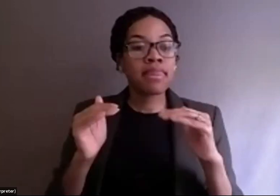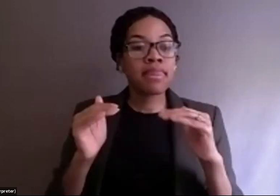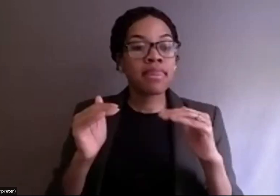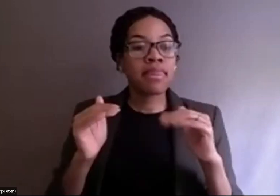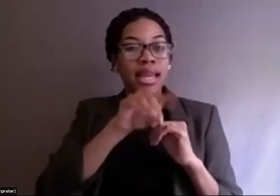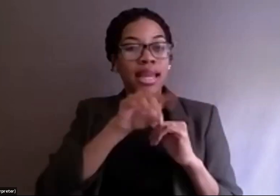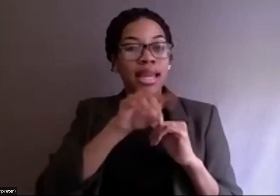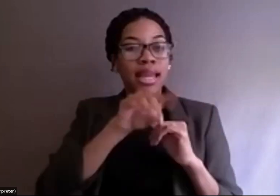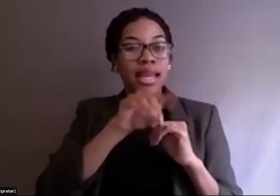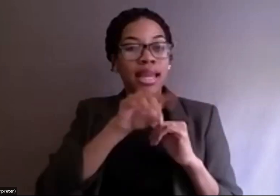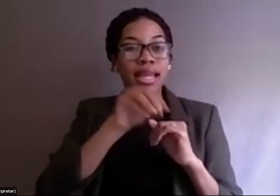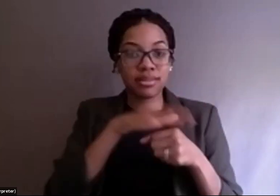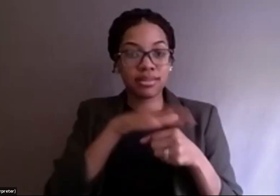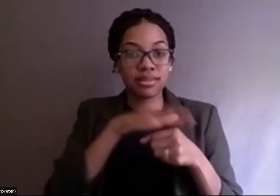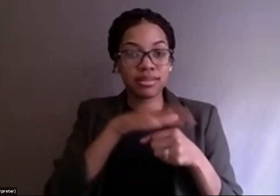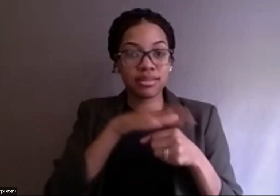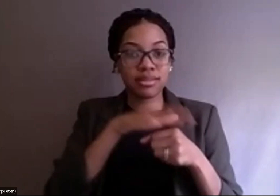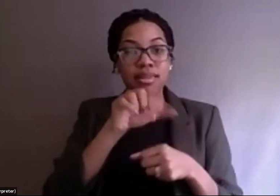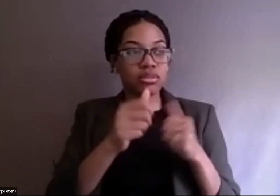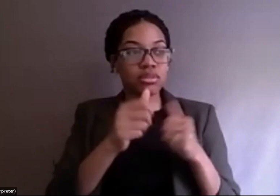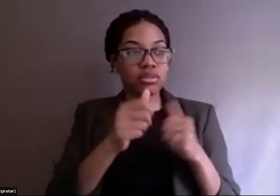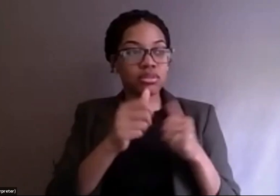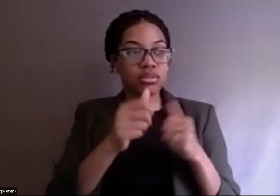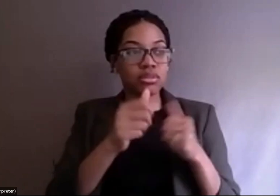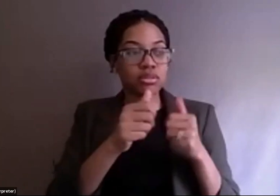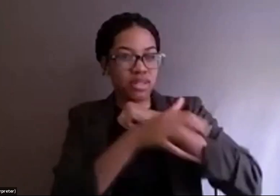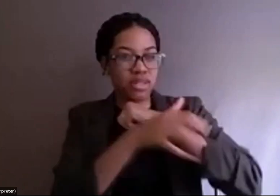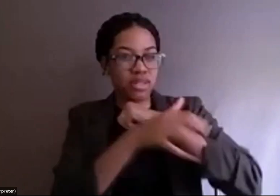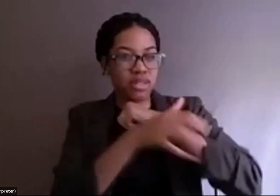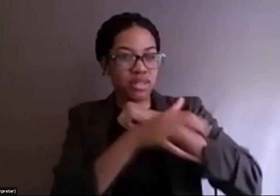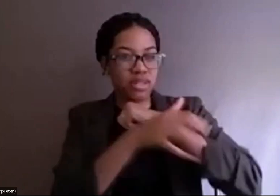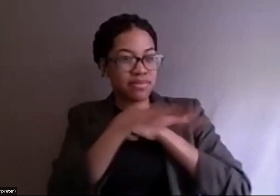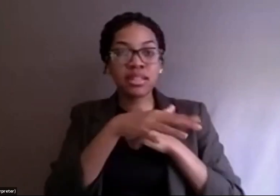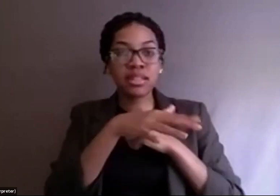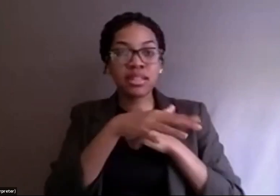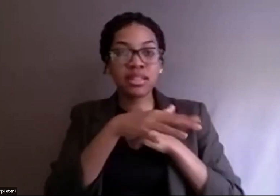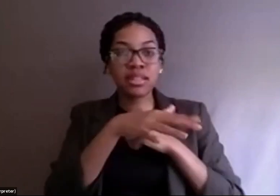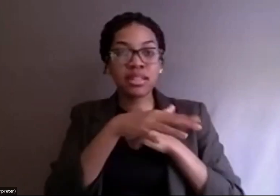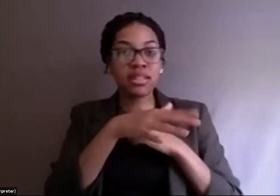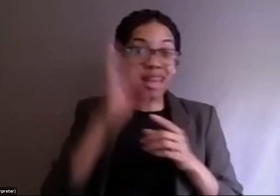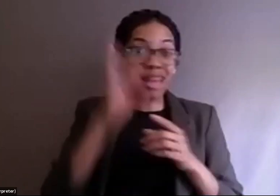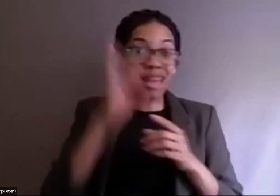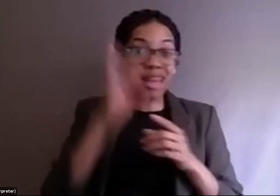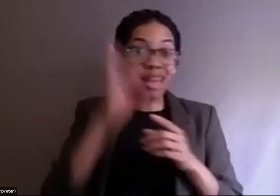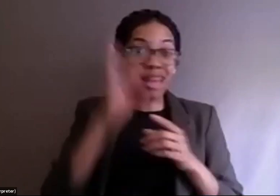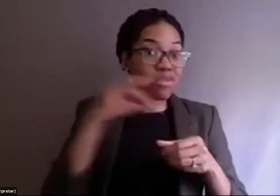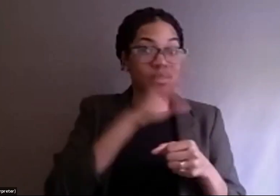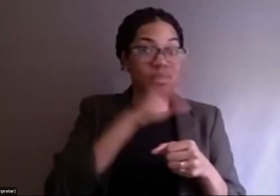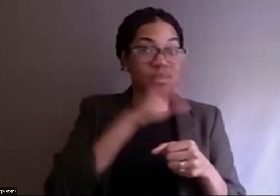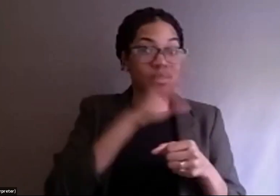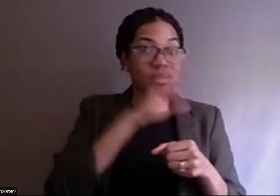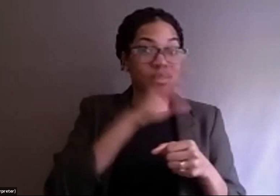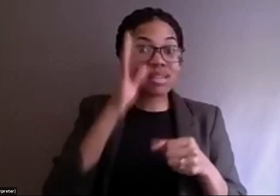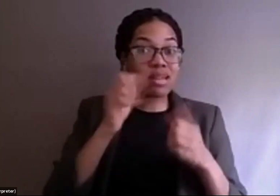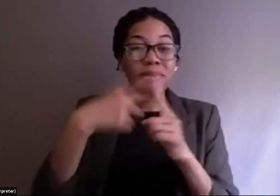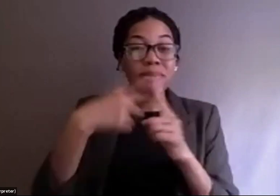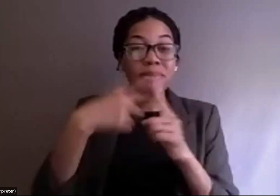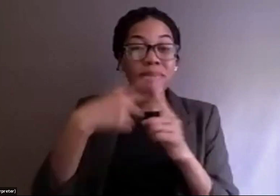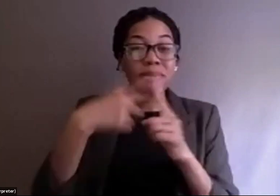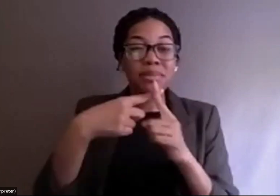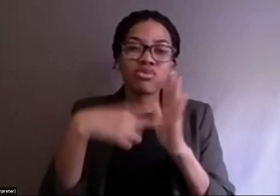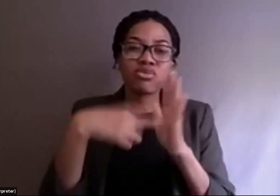people to vote correctly? How do you get them to vote for the right person? So we decided to do what was